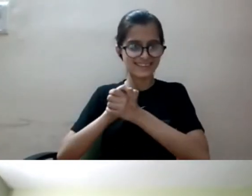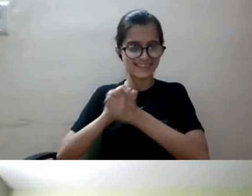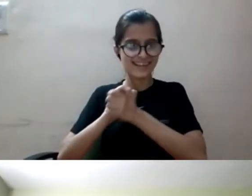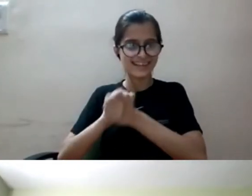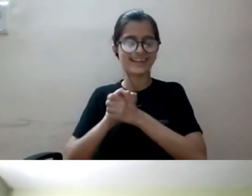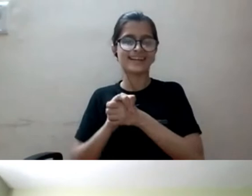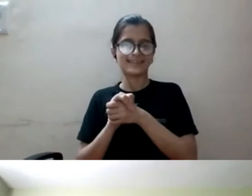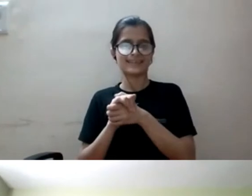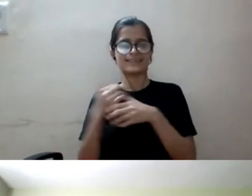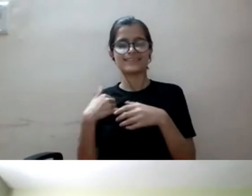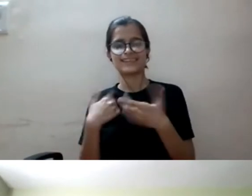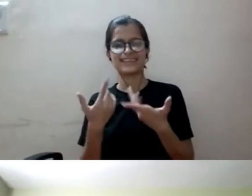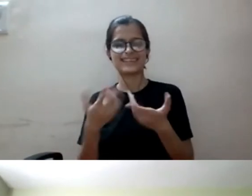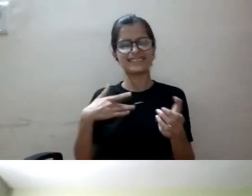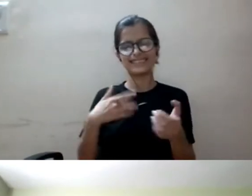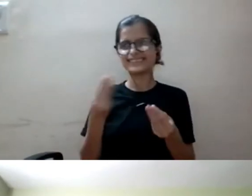I'm quite upset about it.